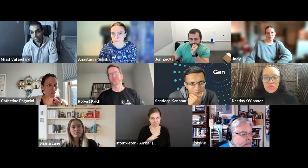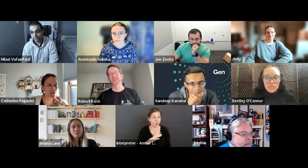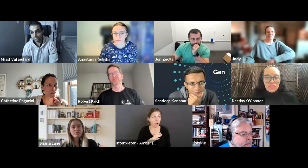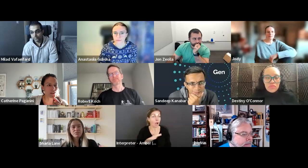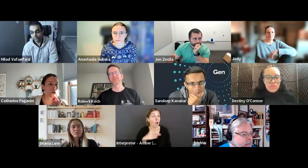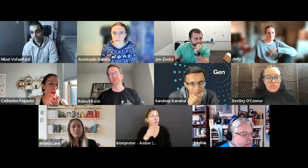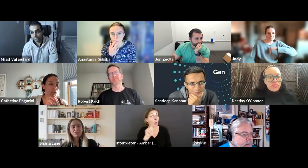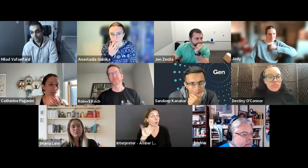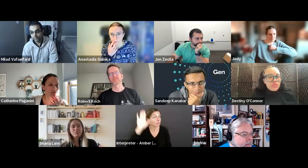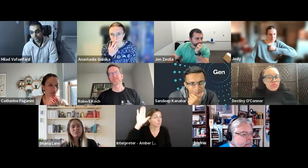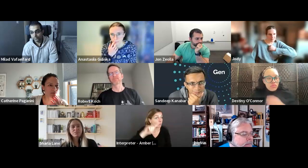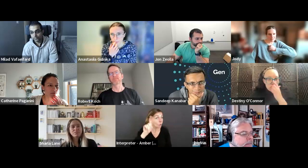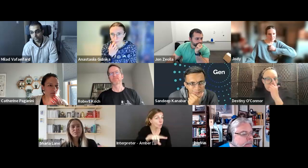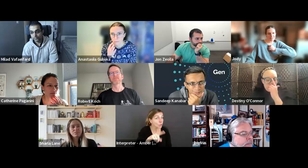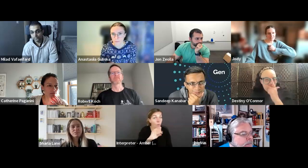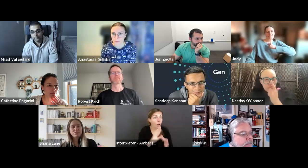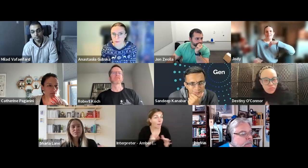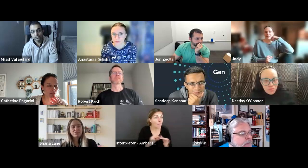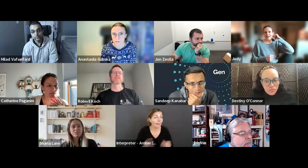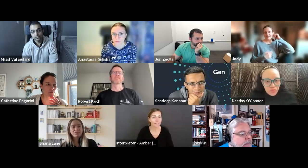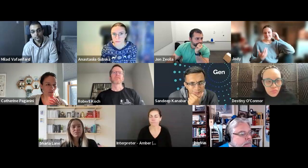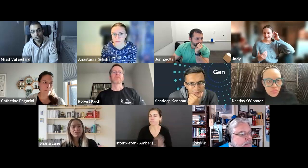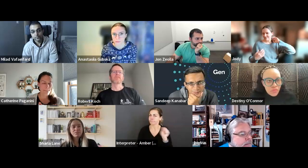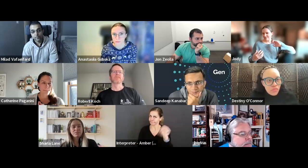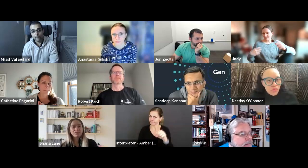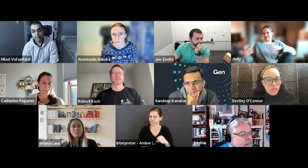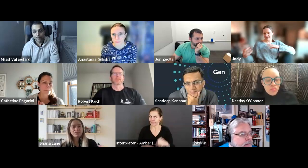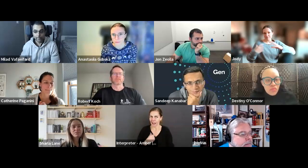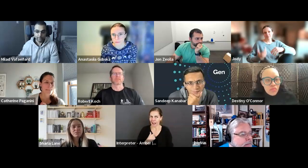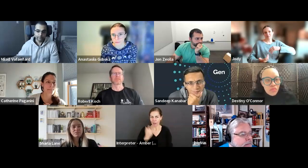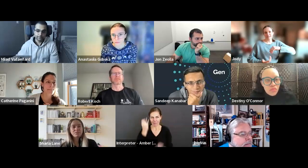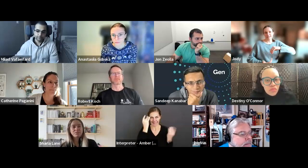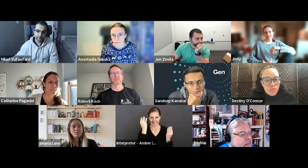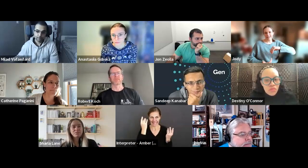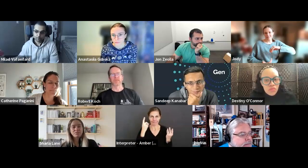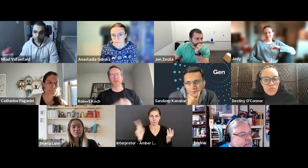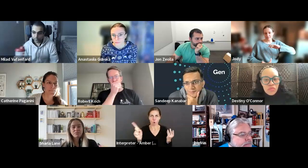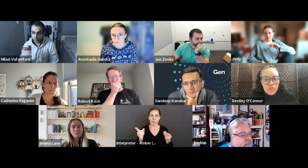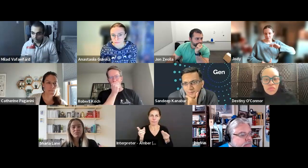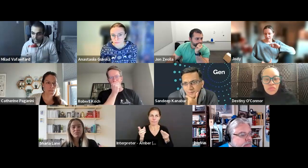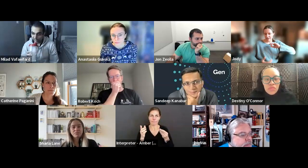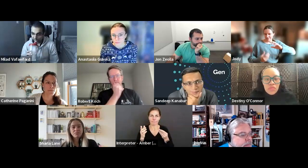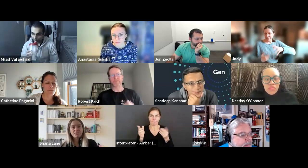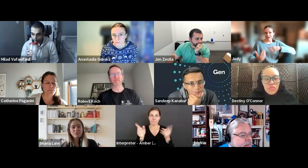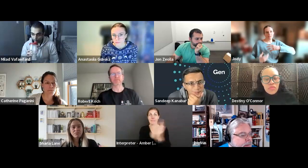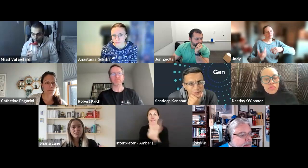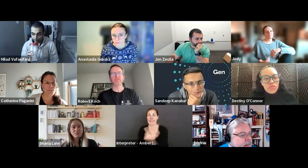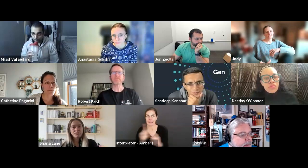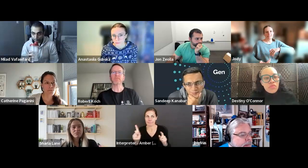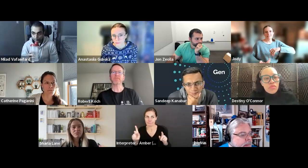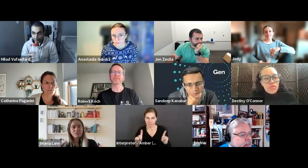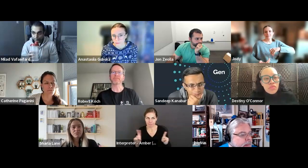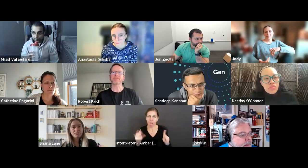question or comment? Yeah, I was just thinking in terms of the public meeting and having